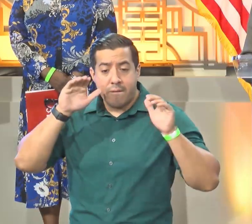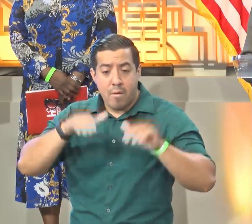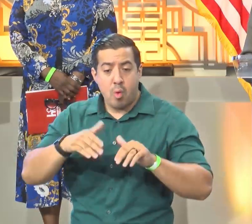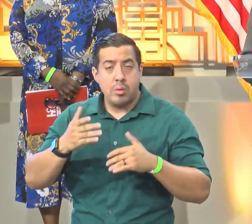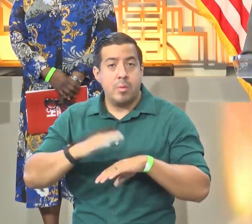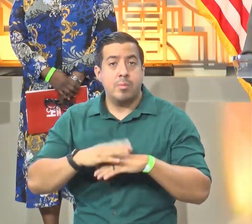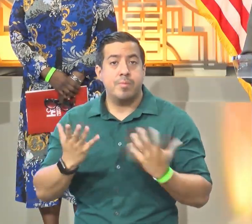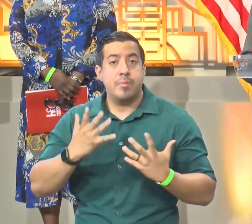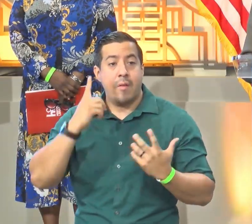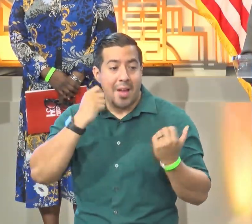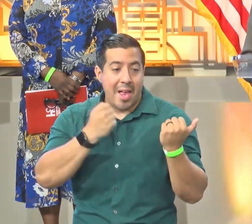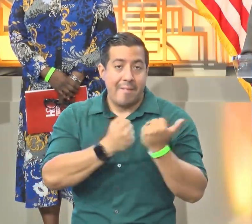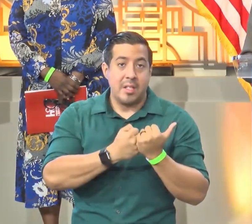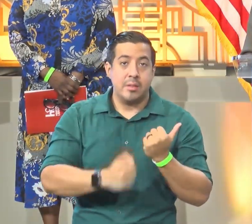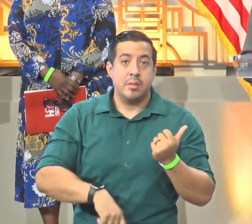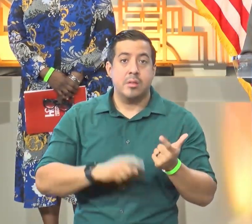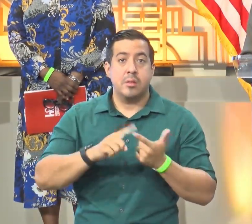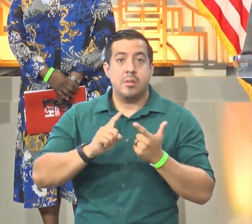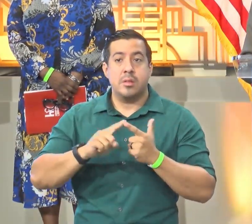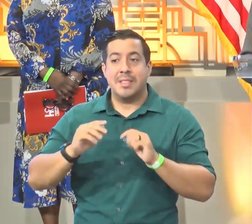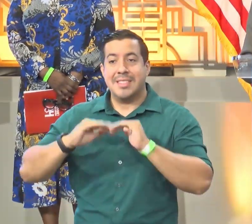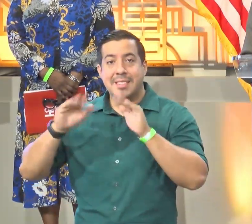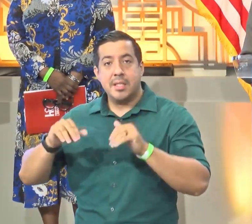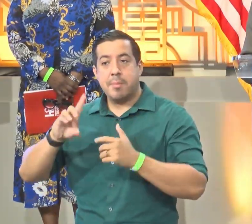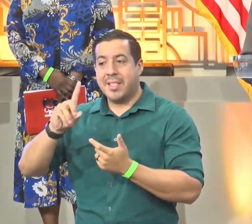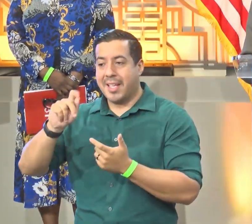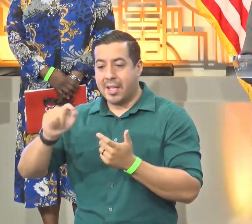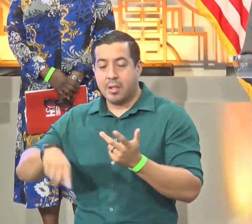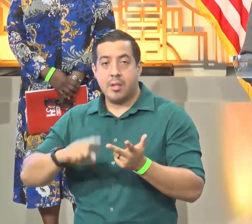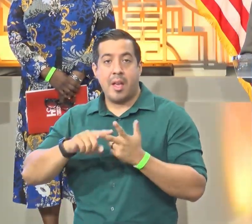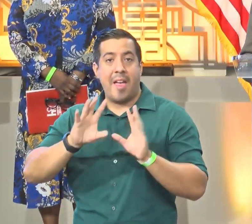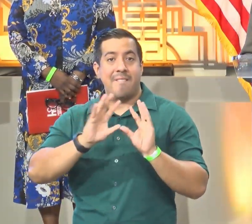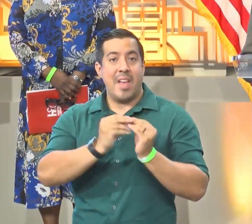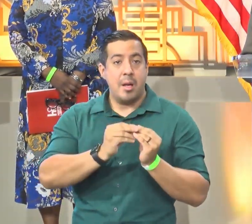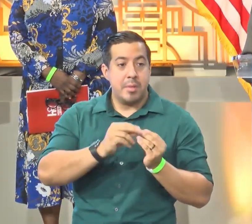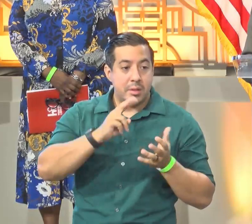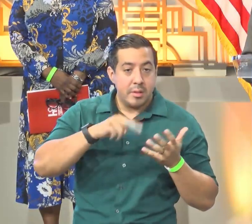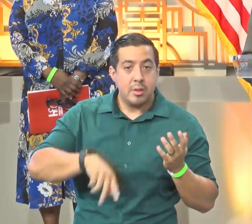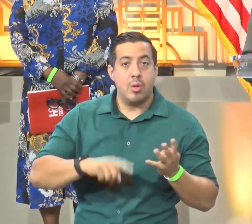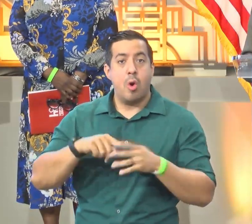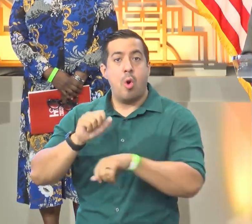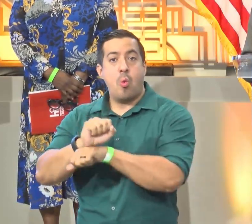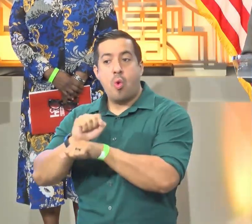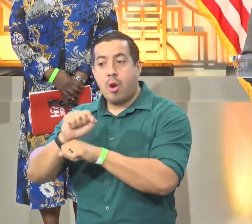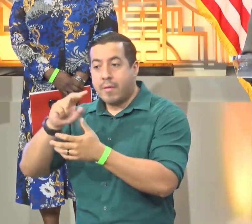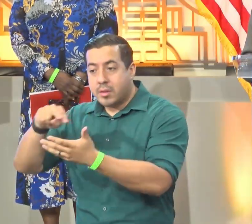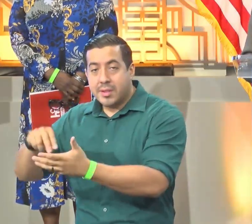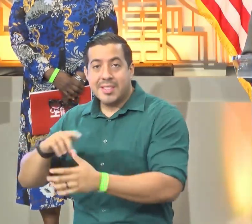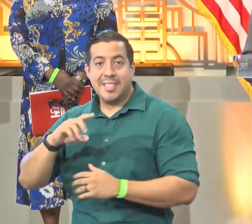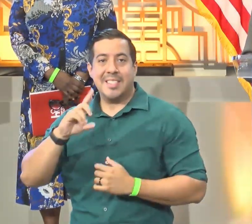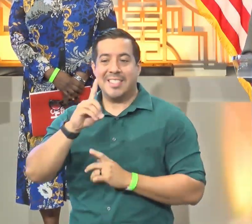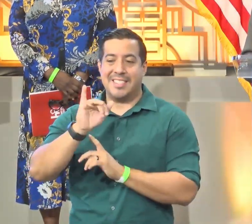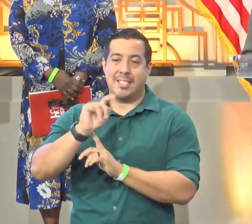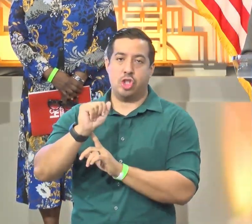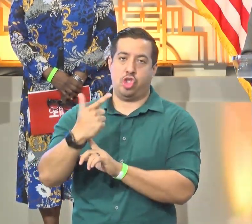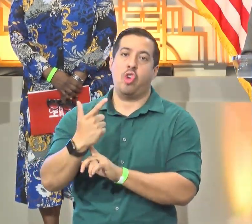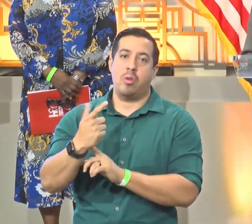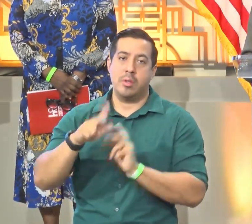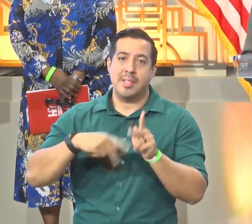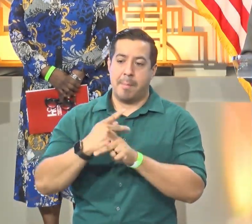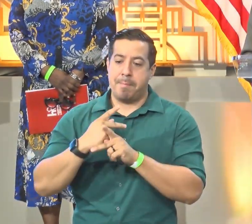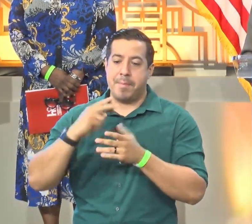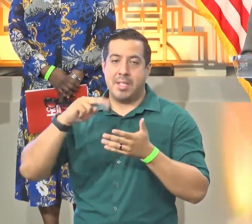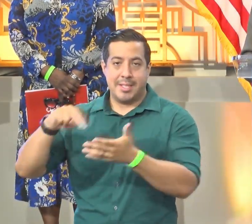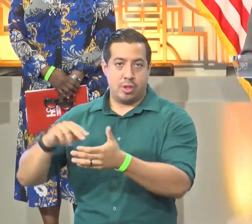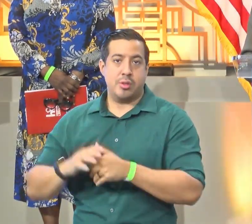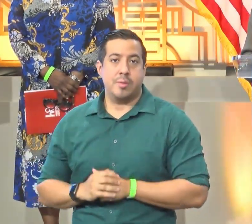on advocacy, systems and data, family literacy, workforce literacy, digital literacy.